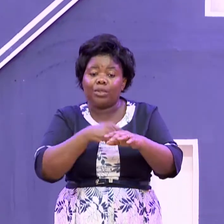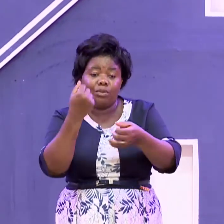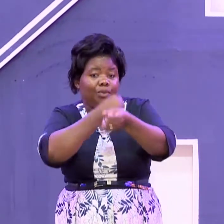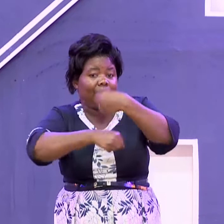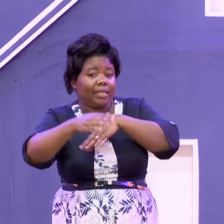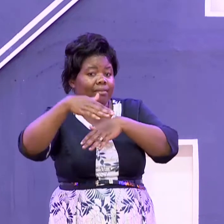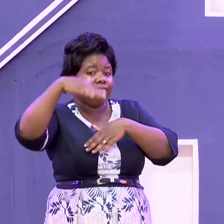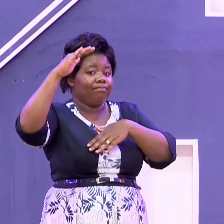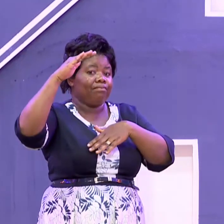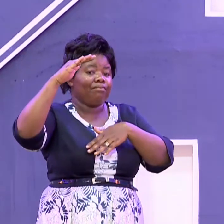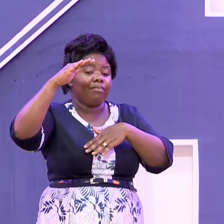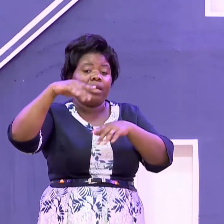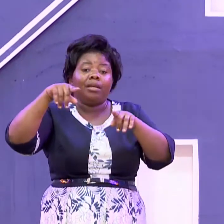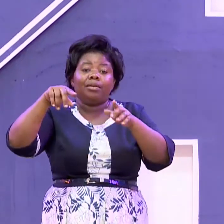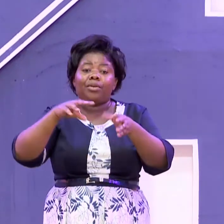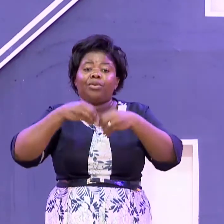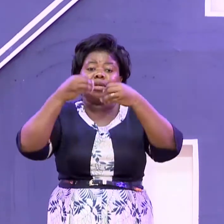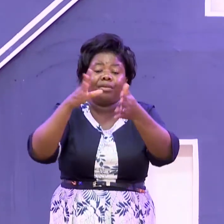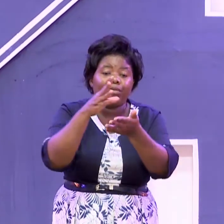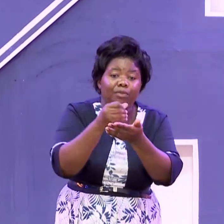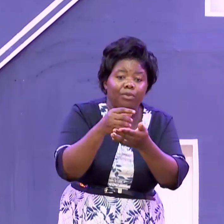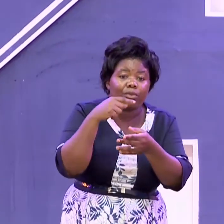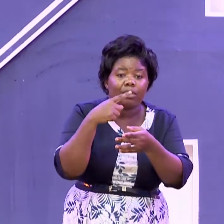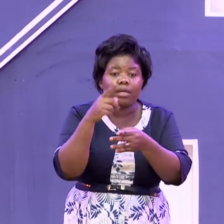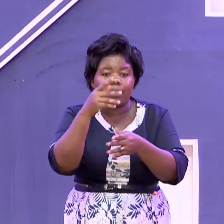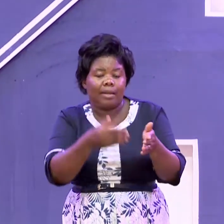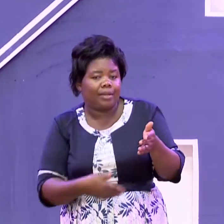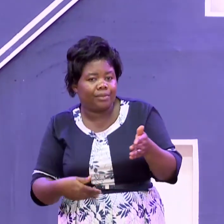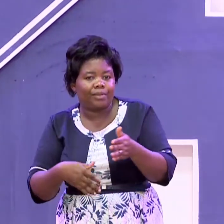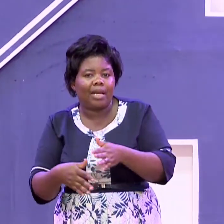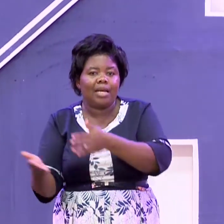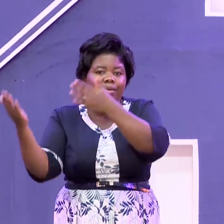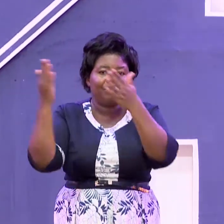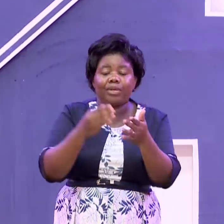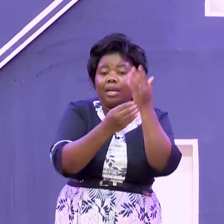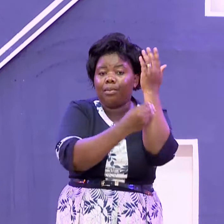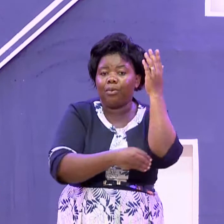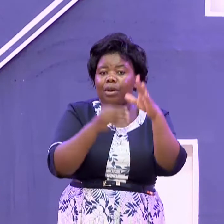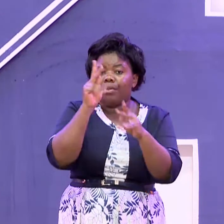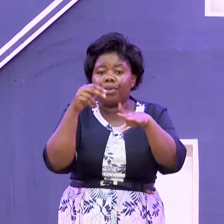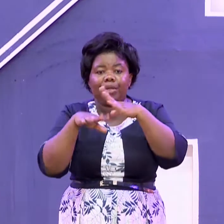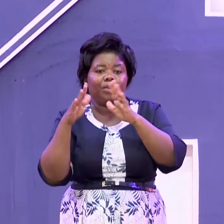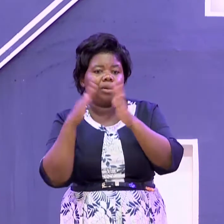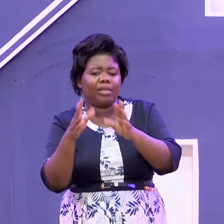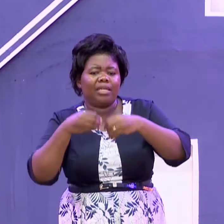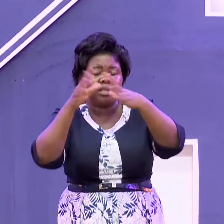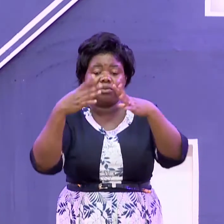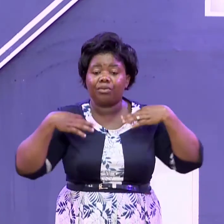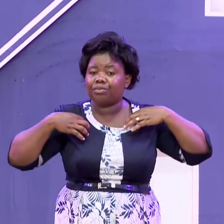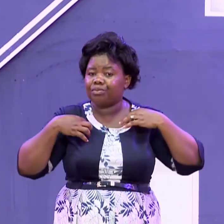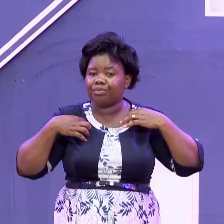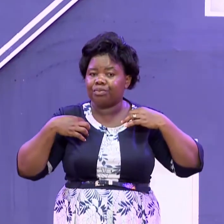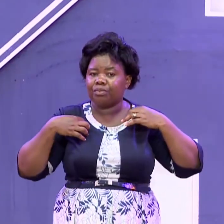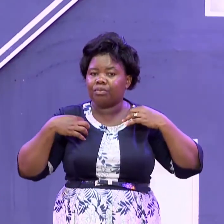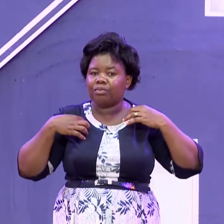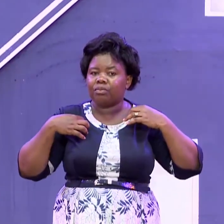you do this, sharing food with the sick, bring the homeless poor into your house. And you give of your clothes.